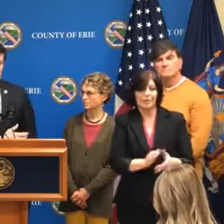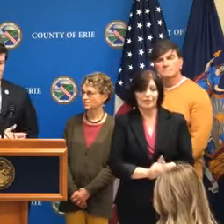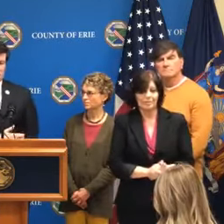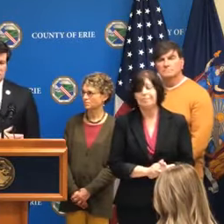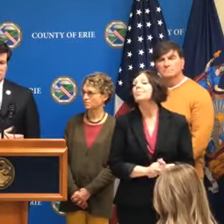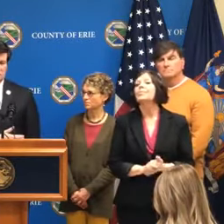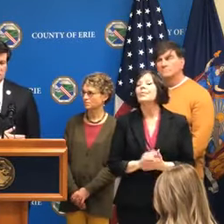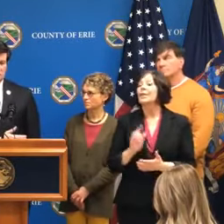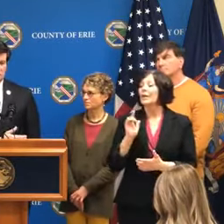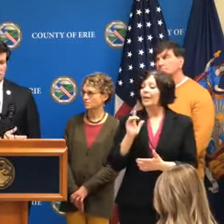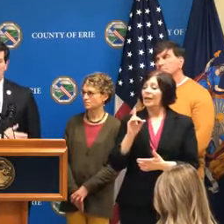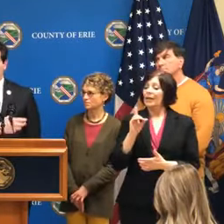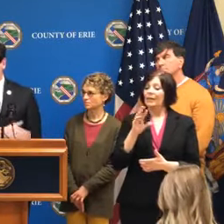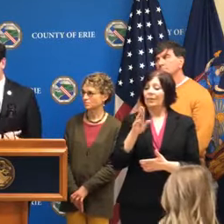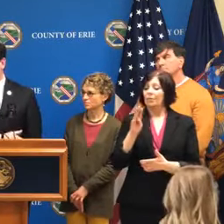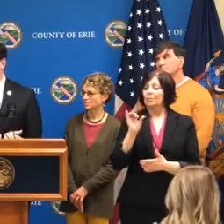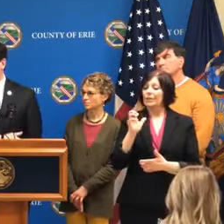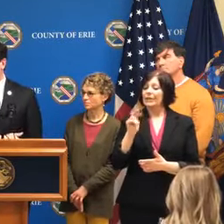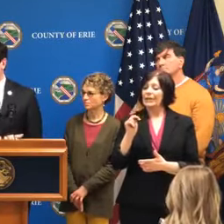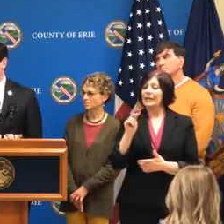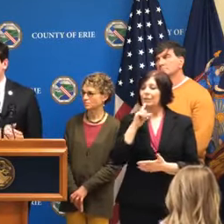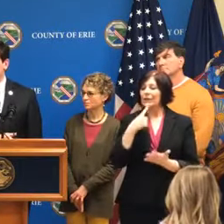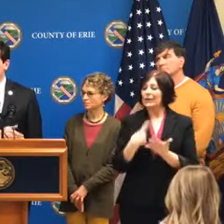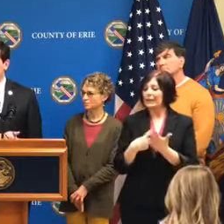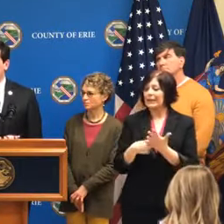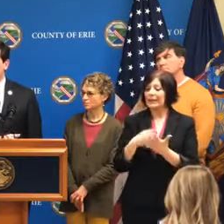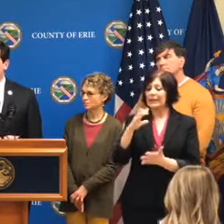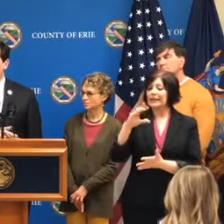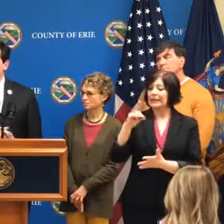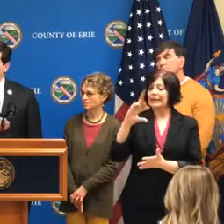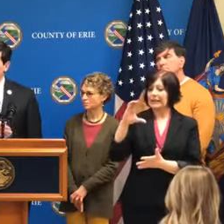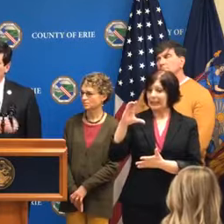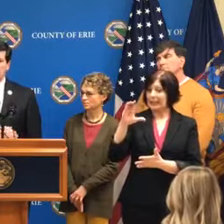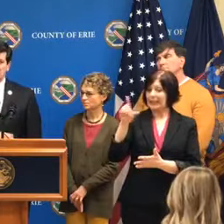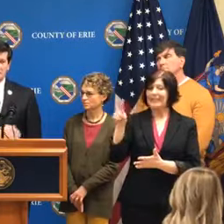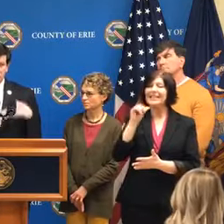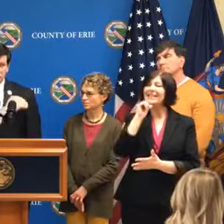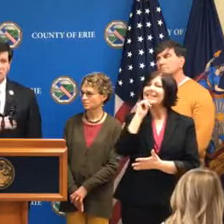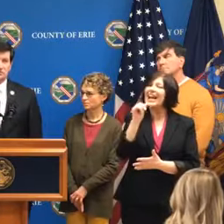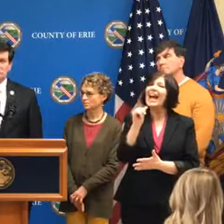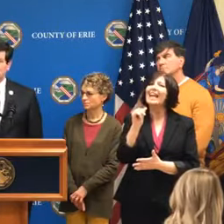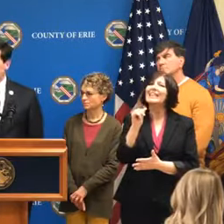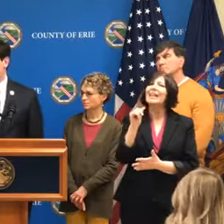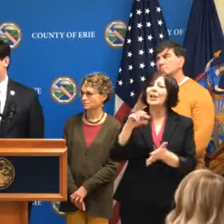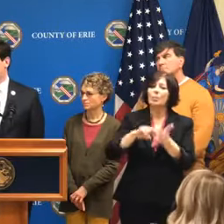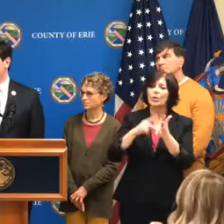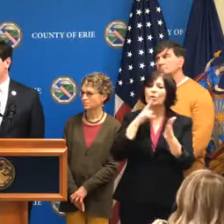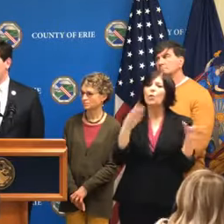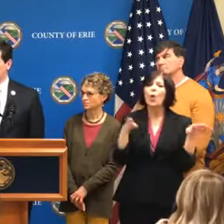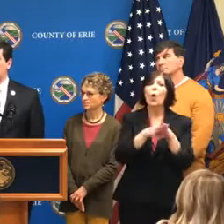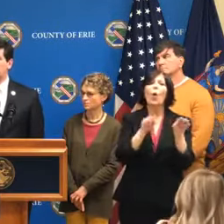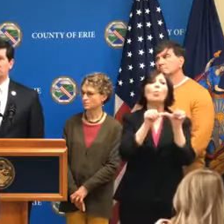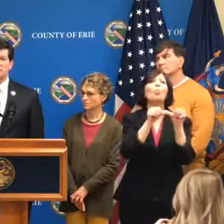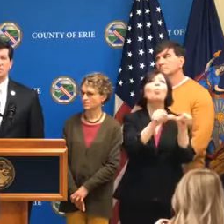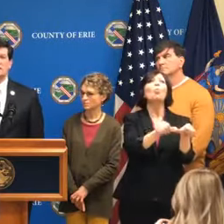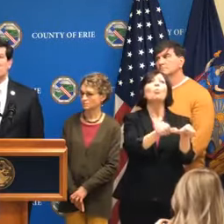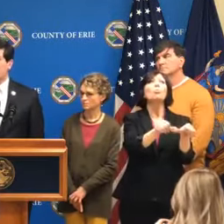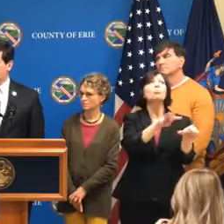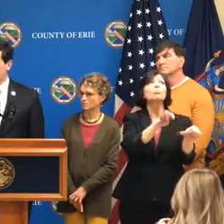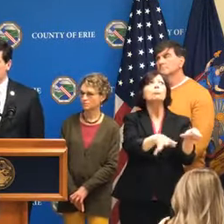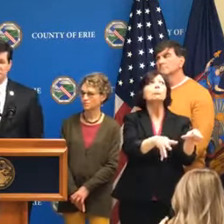was discussing earlier today, and I'll turn it over to her, that the CDC guidance is not necessarily to close schools indefinitely, unless you basically